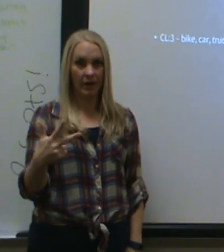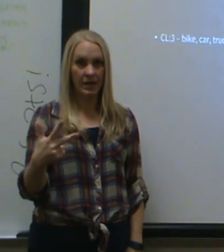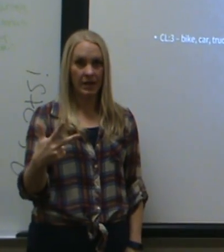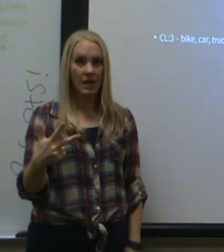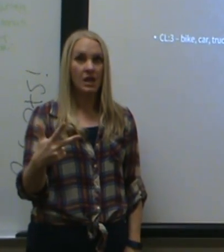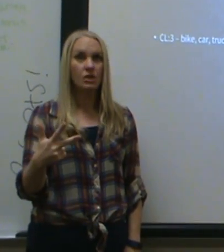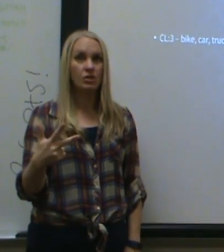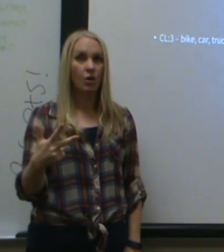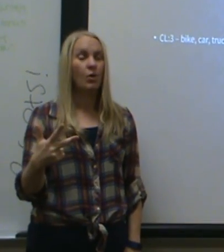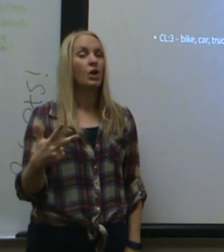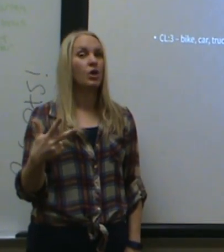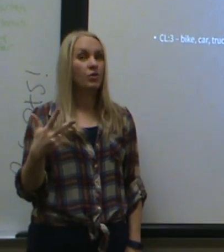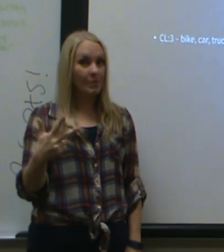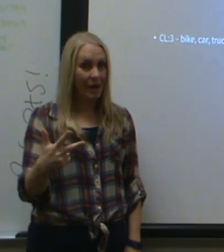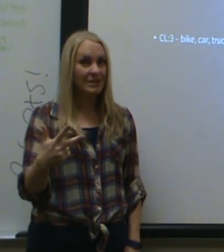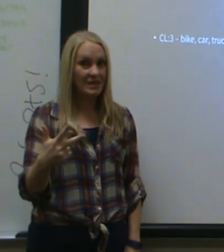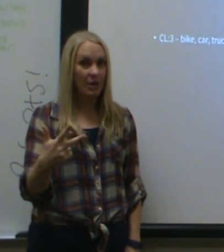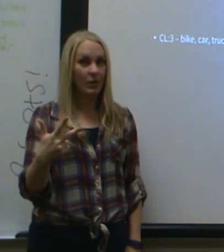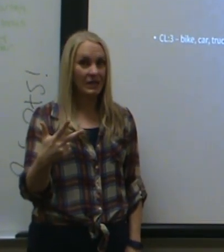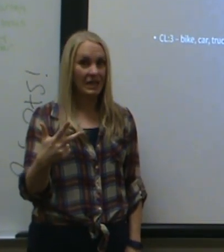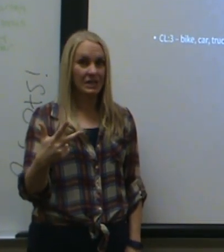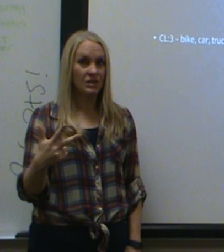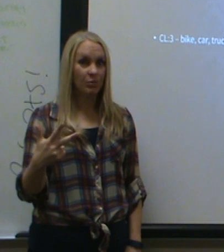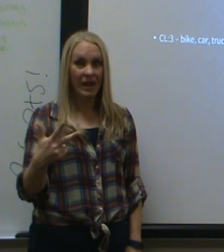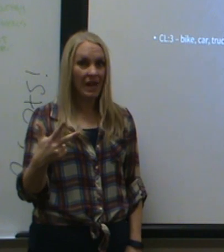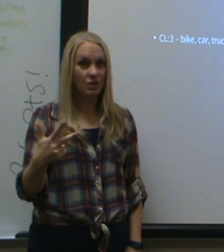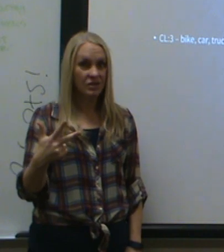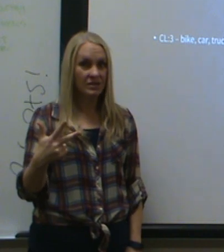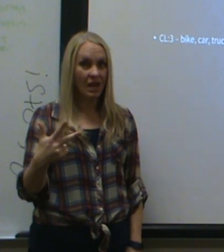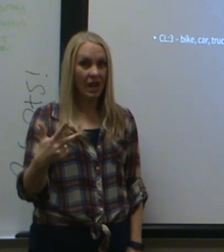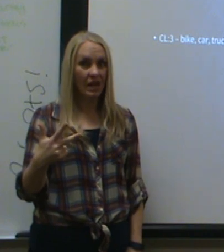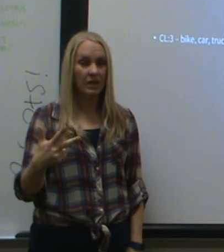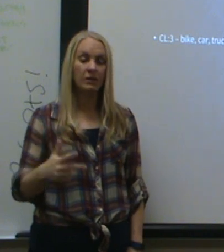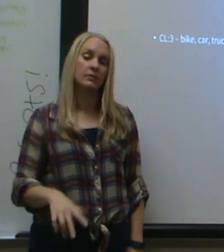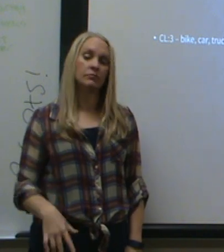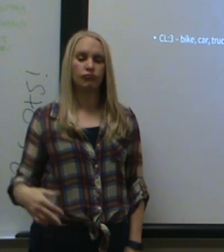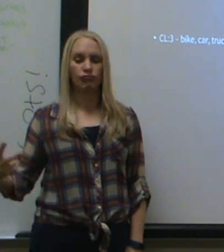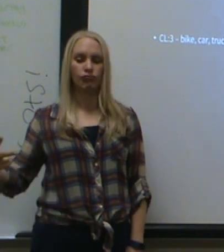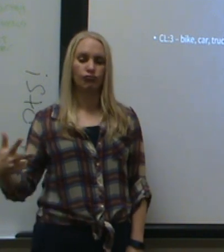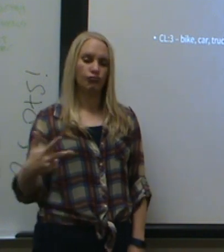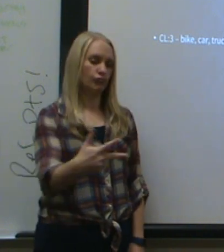right? So you must say what it is. You can't just sign,